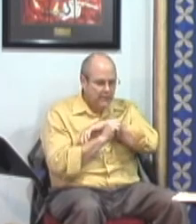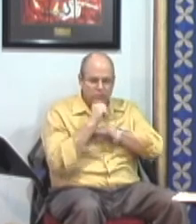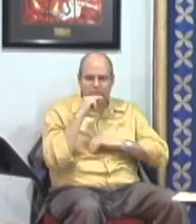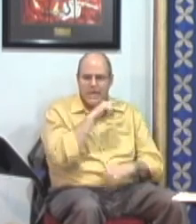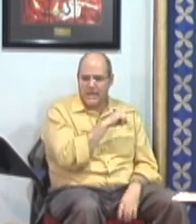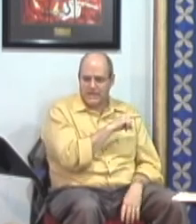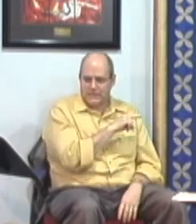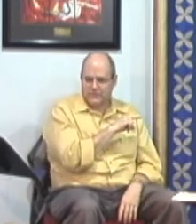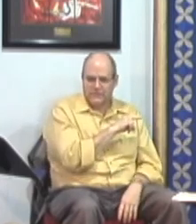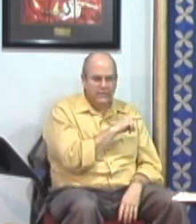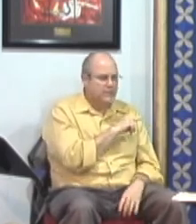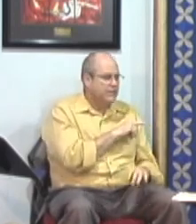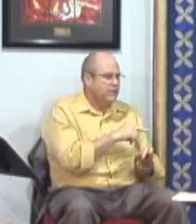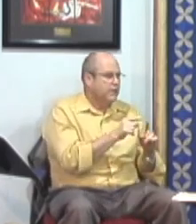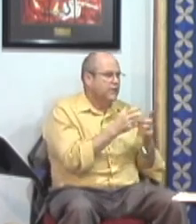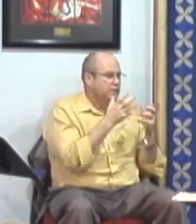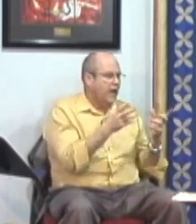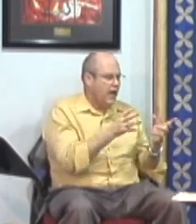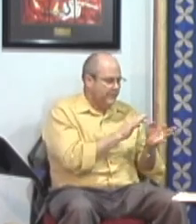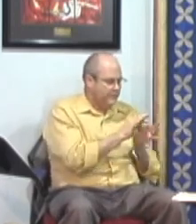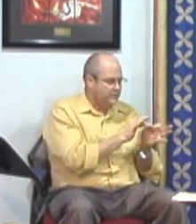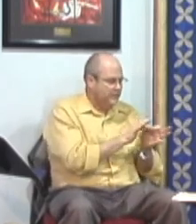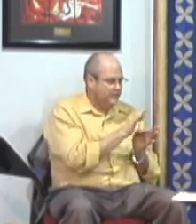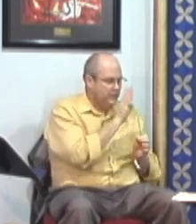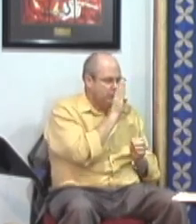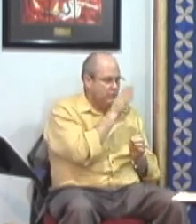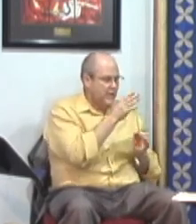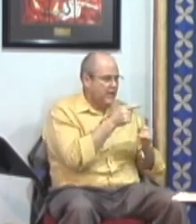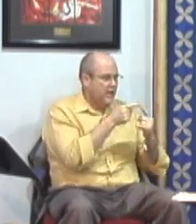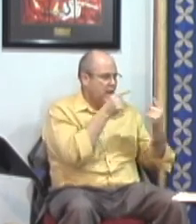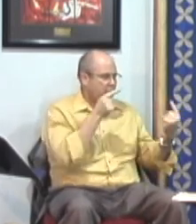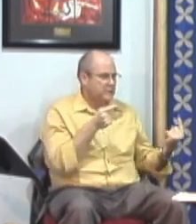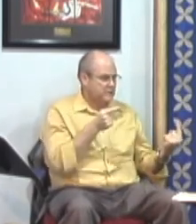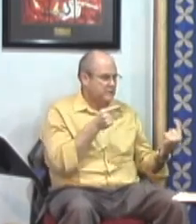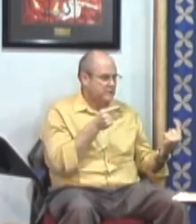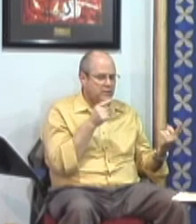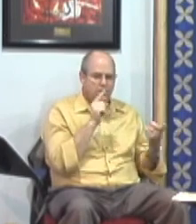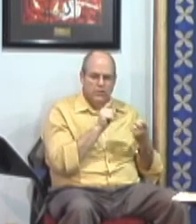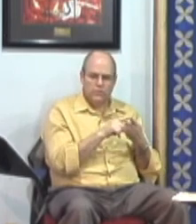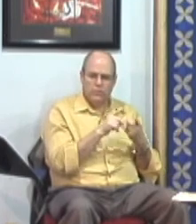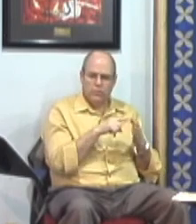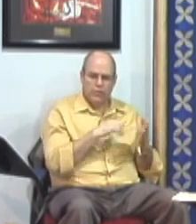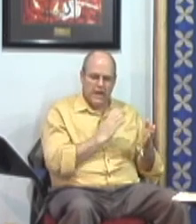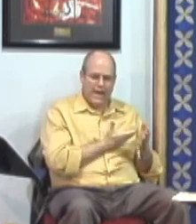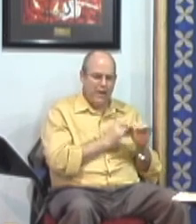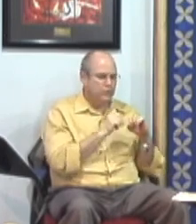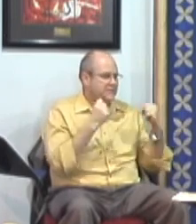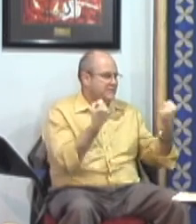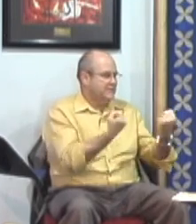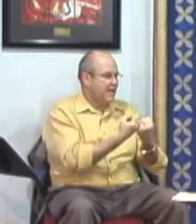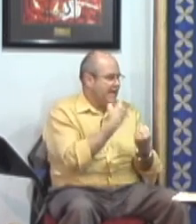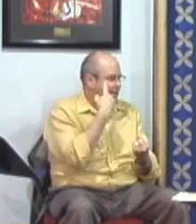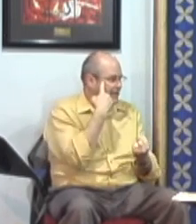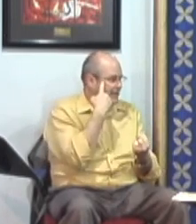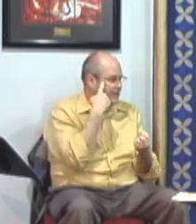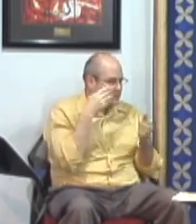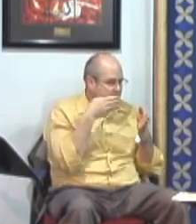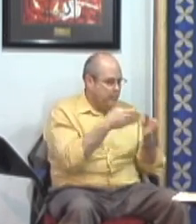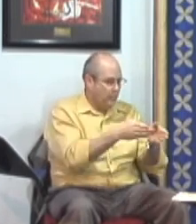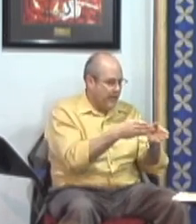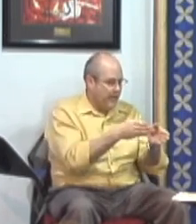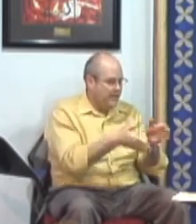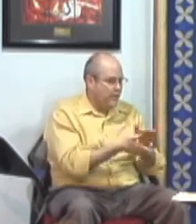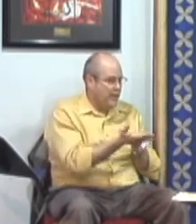lie, right? But much of his instruction is in direct opposition to what our society considers to be the way we are